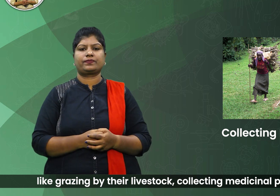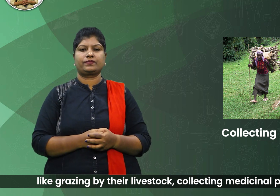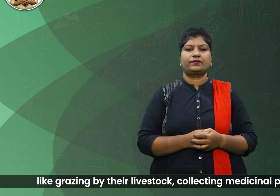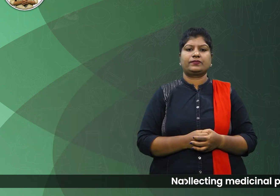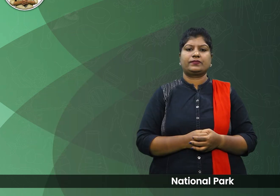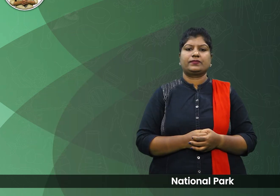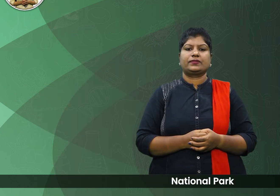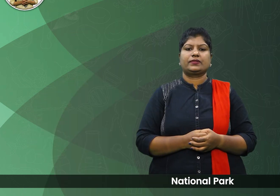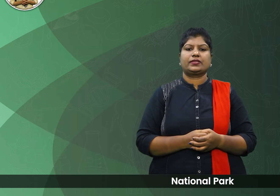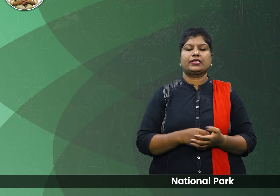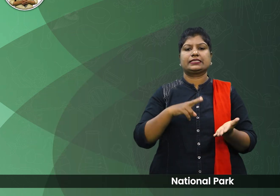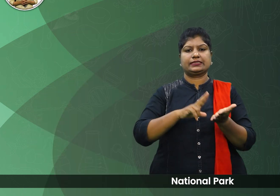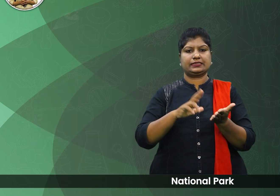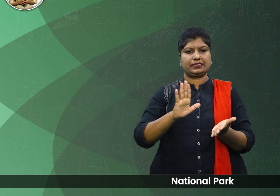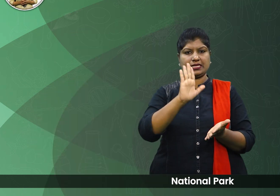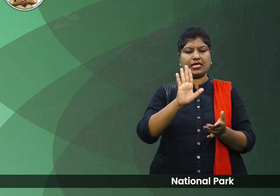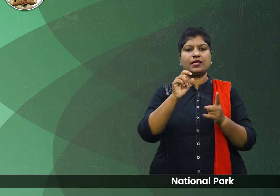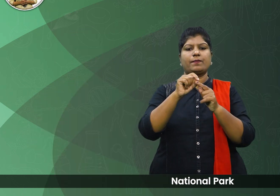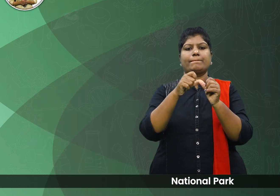National Park.